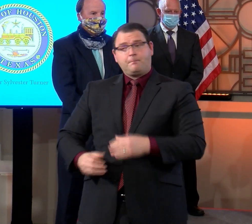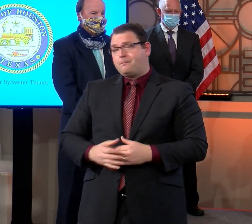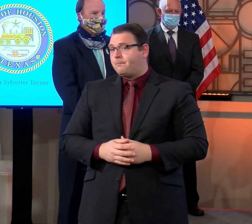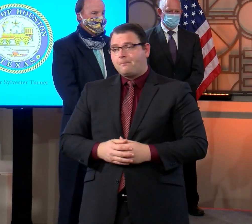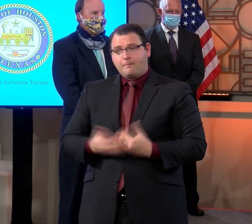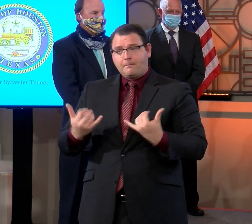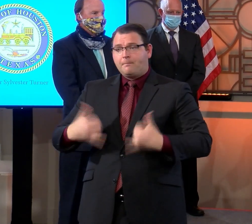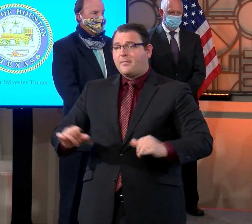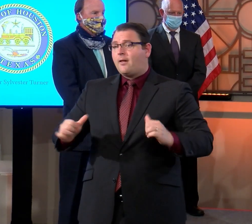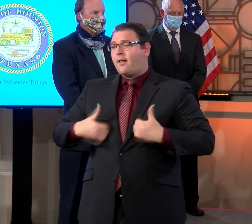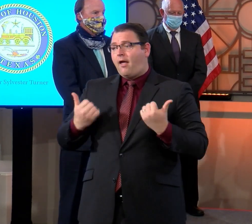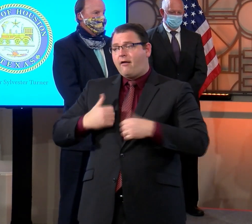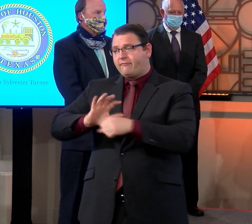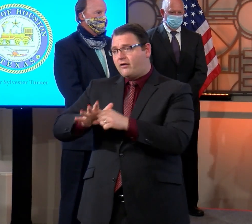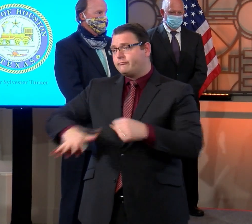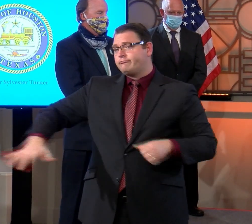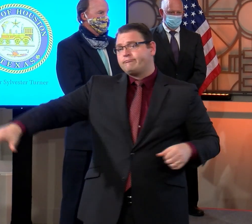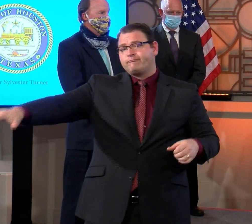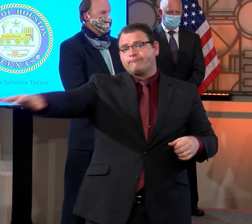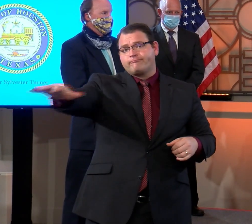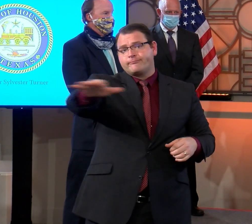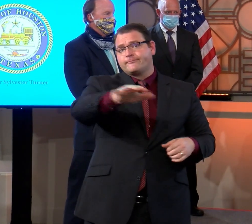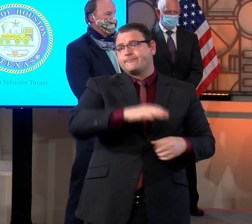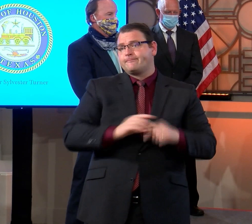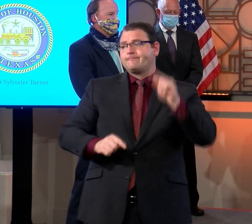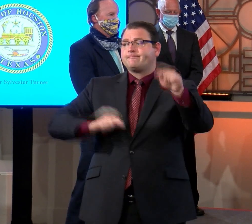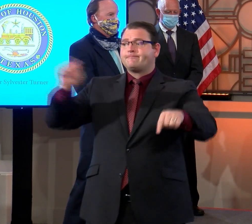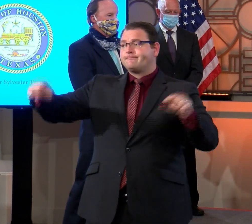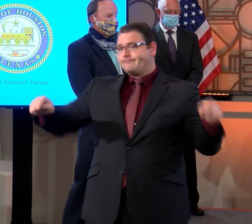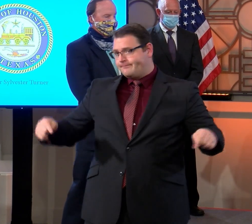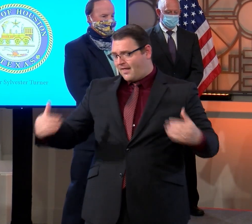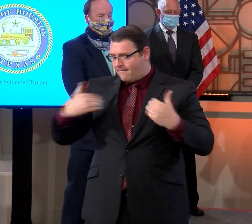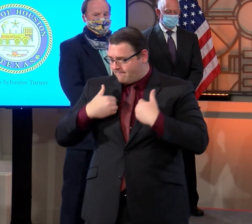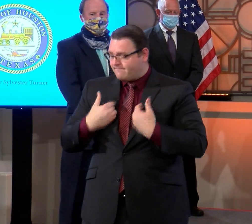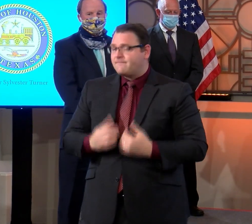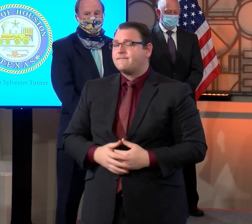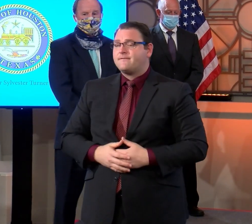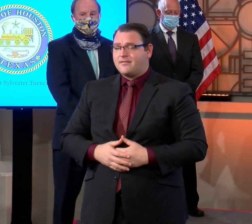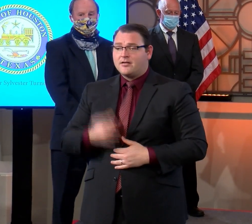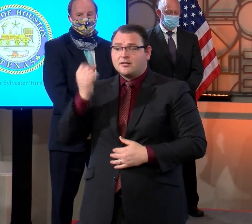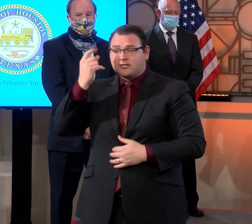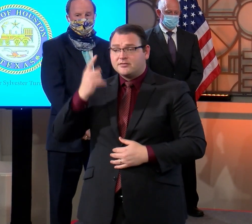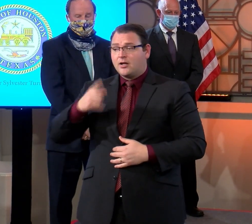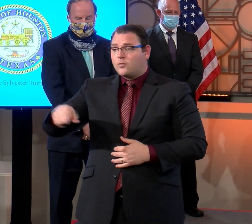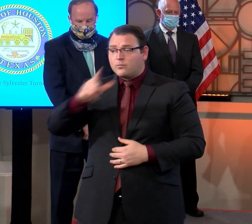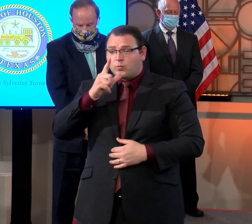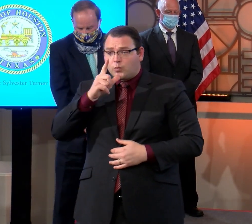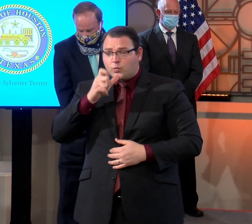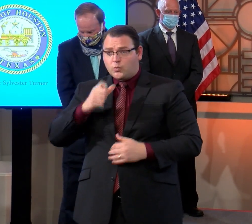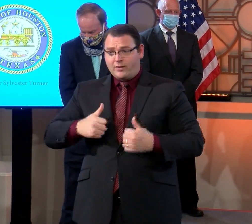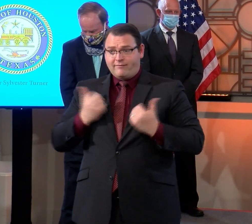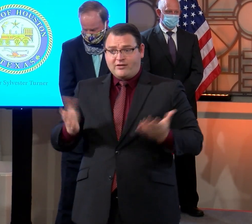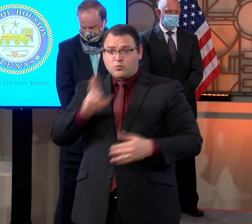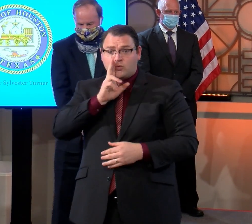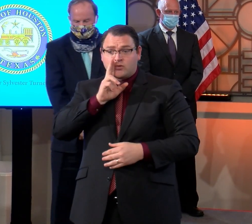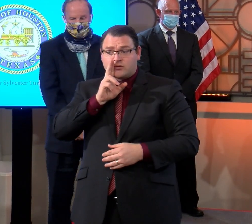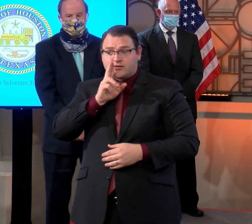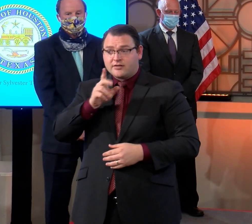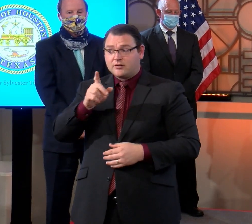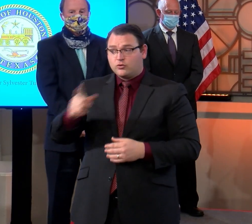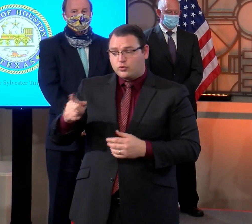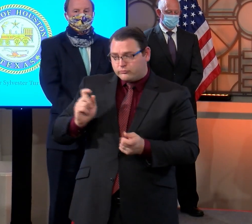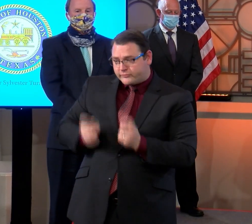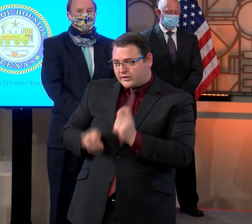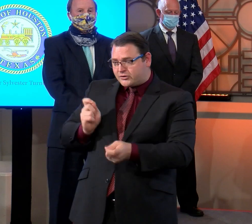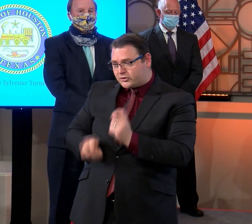very much in the city of Houston, but the efforts that Houstonians have made have helped to keep our numbers relatively